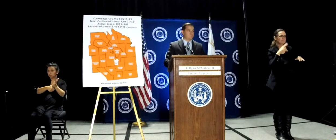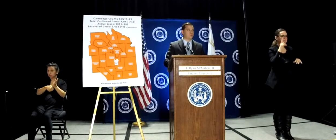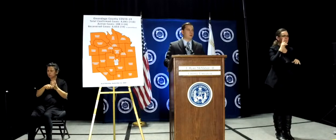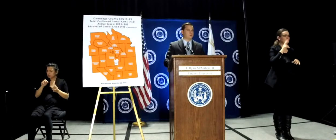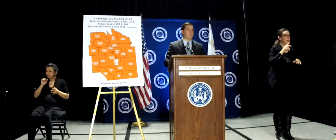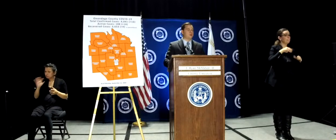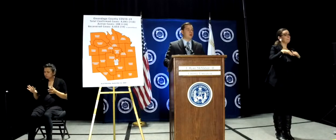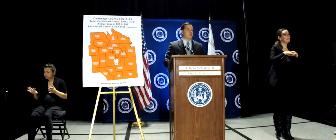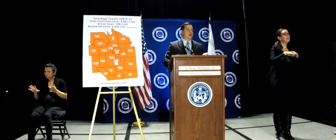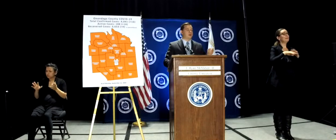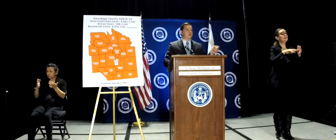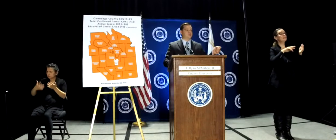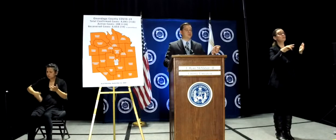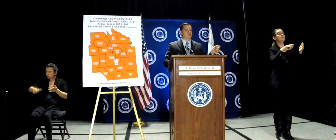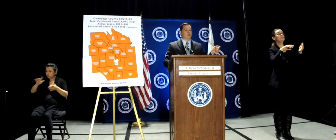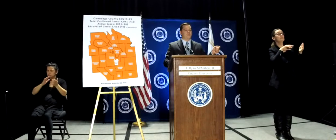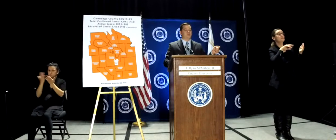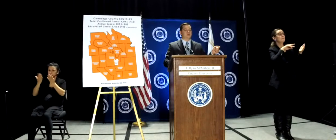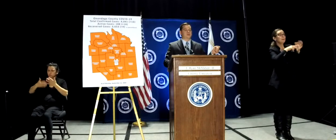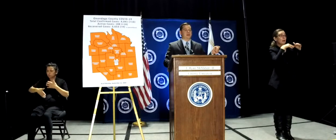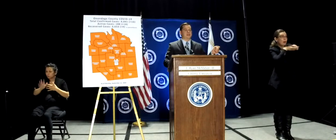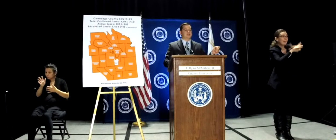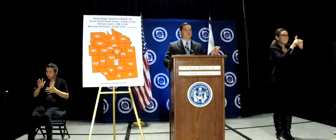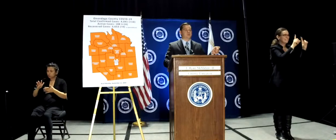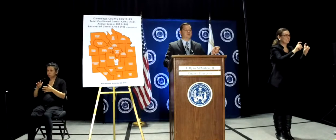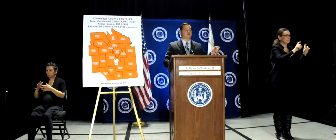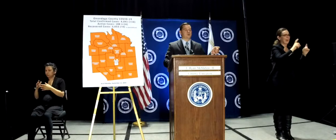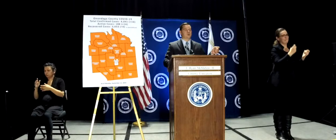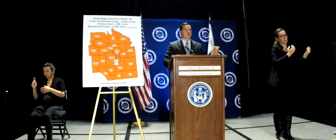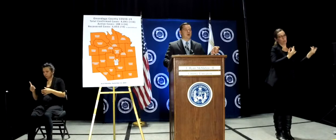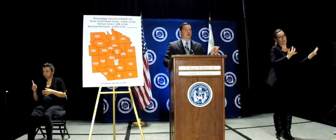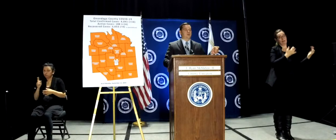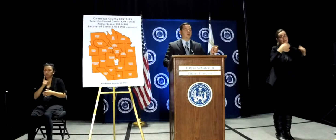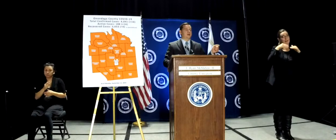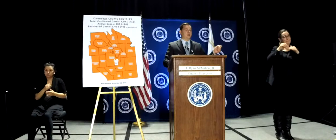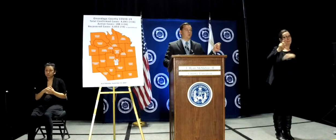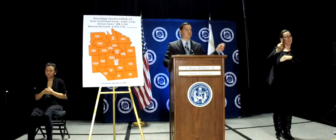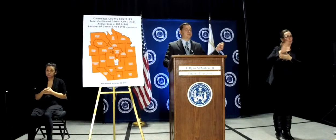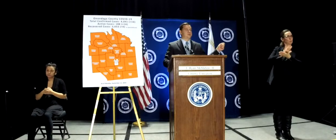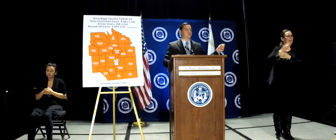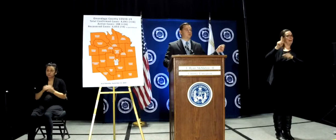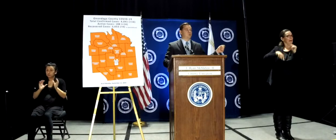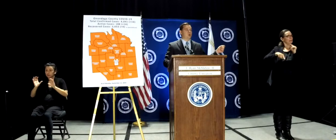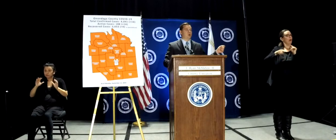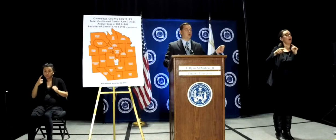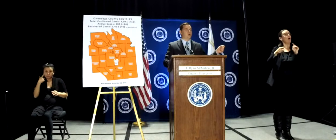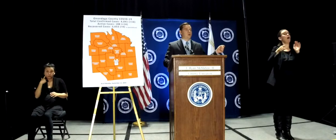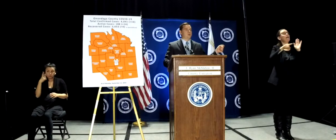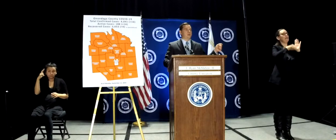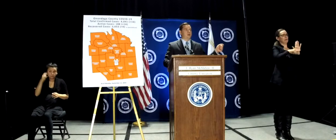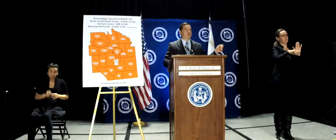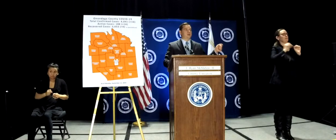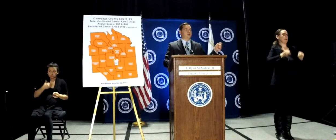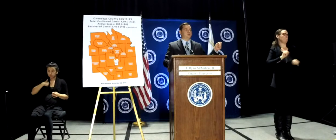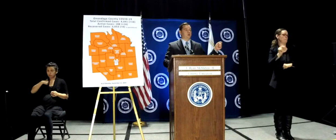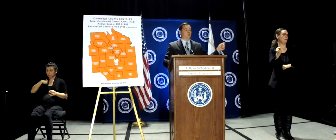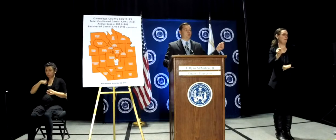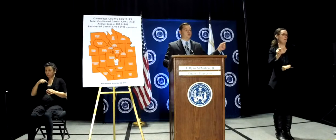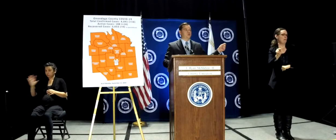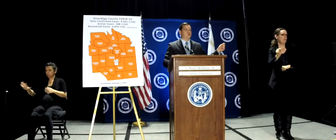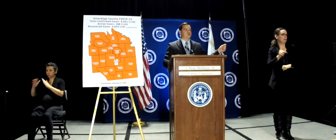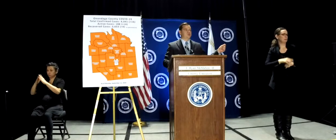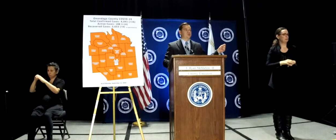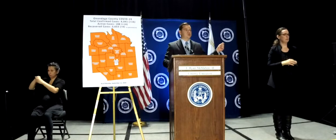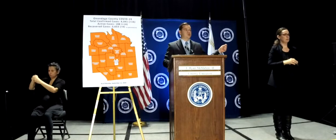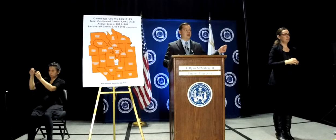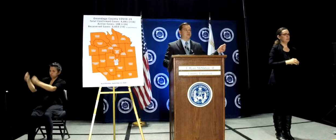back? Correct. And then in addition to that, because they had symptoms, depending on what the symptoms were, they may need their own